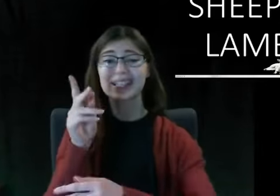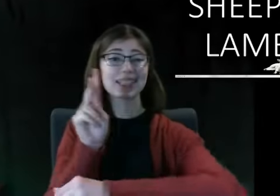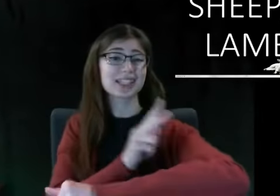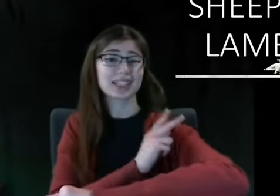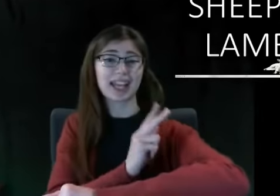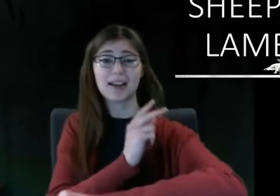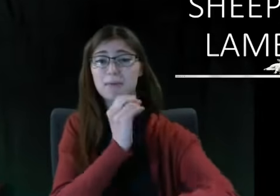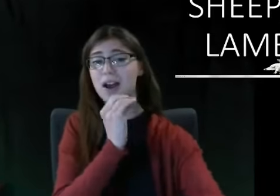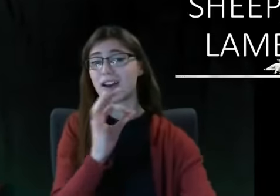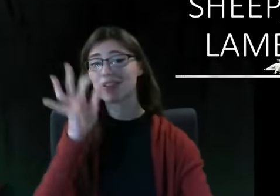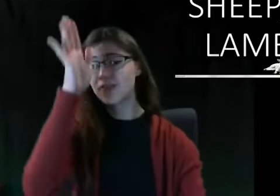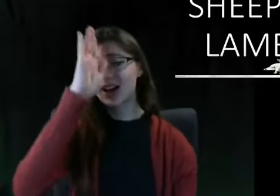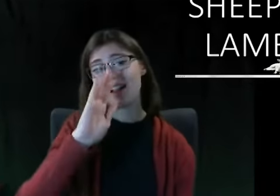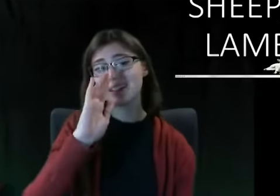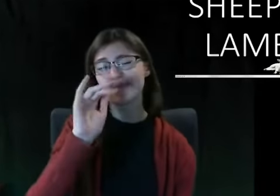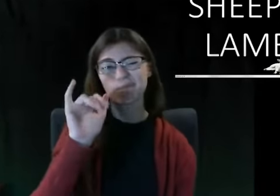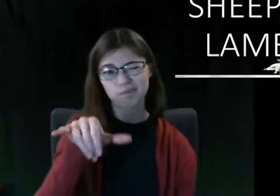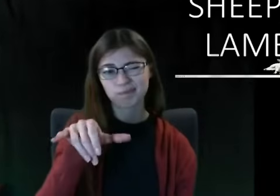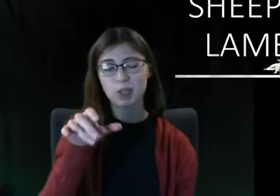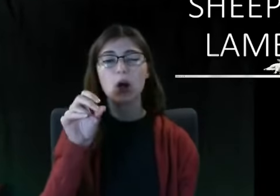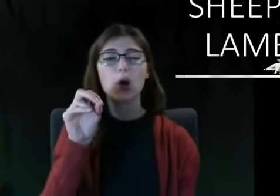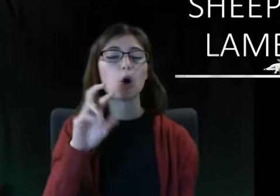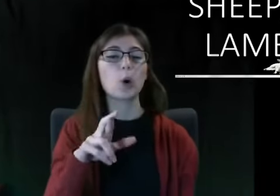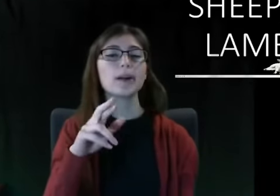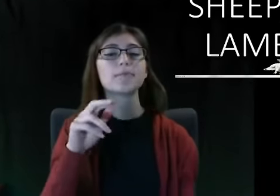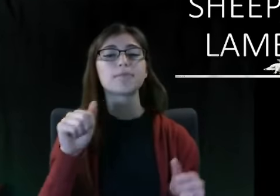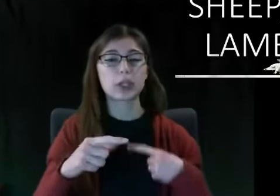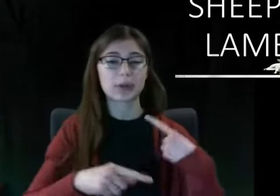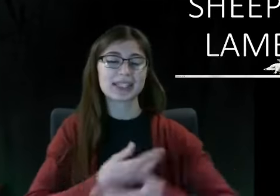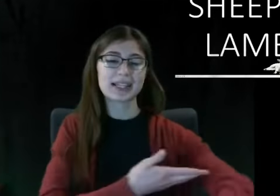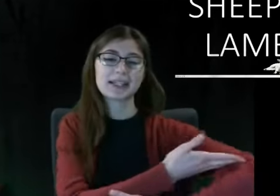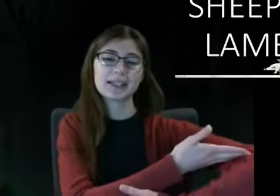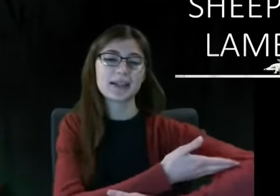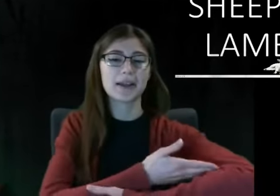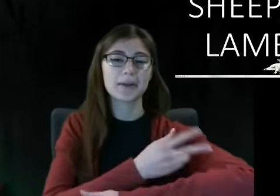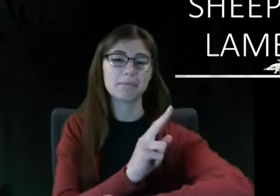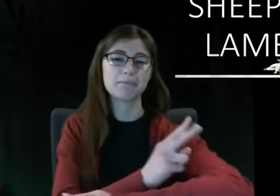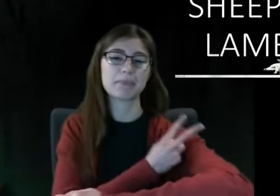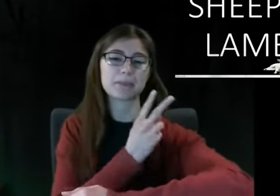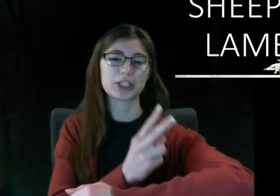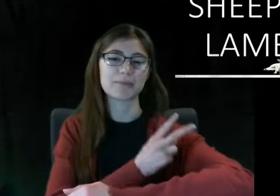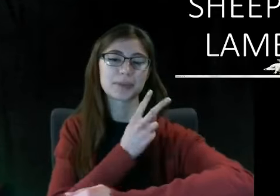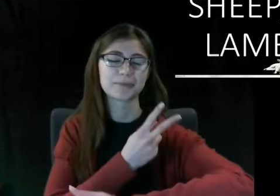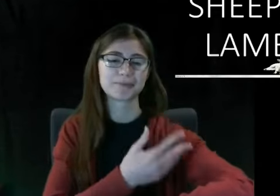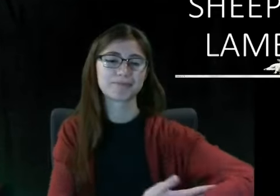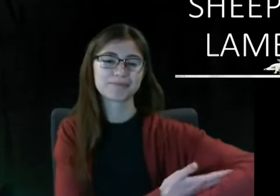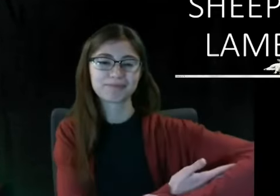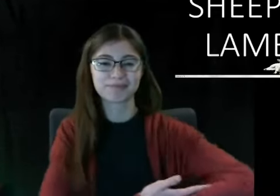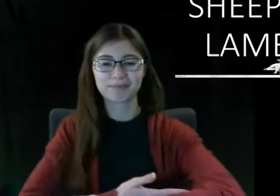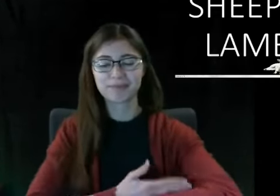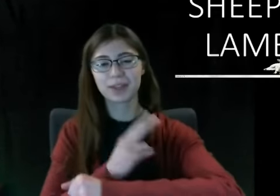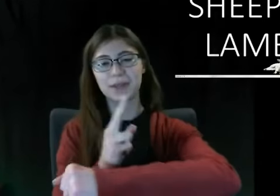the Lamb of God, or you can sign baby sheep. Baby